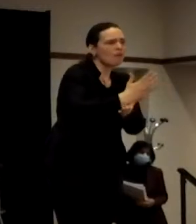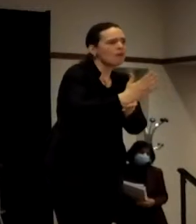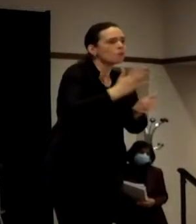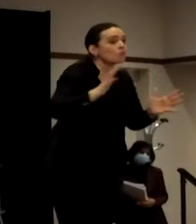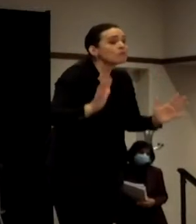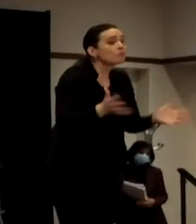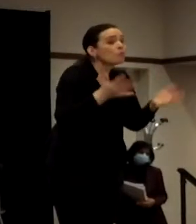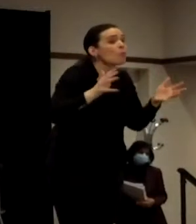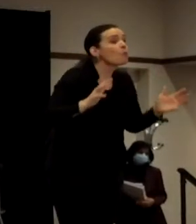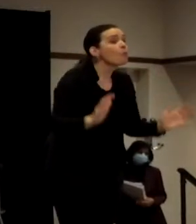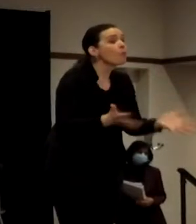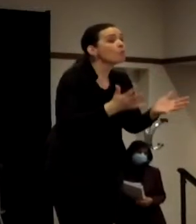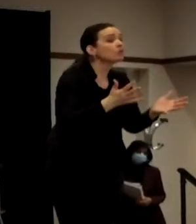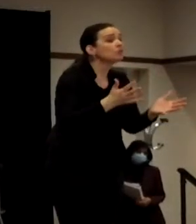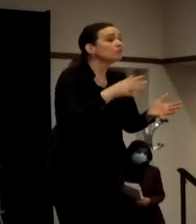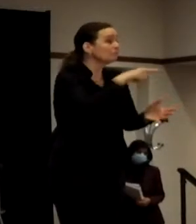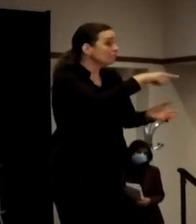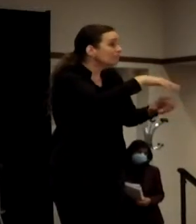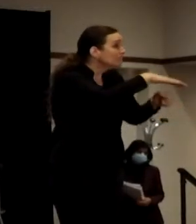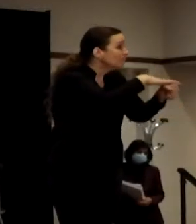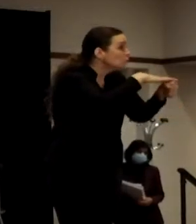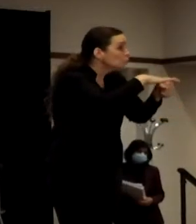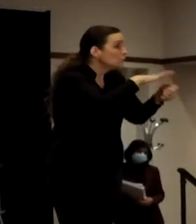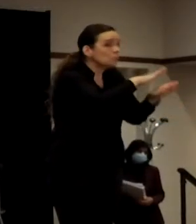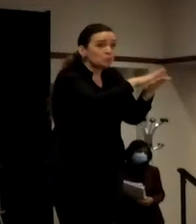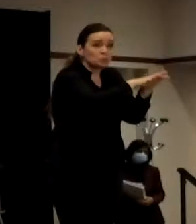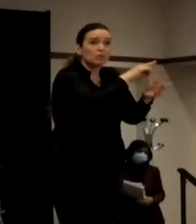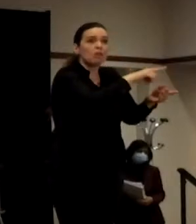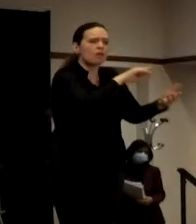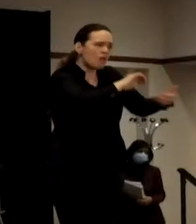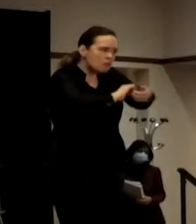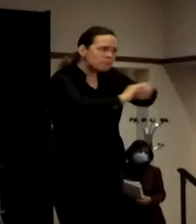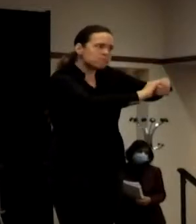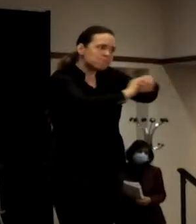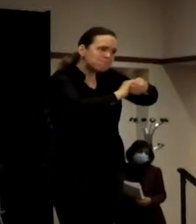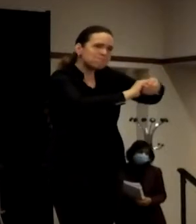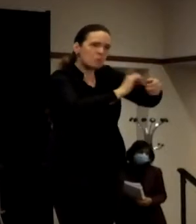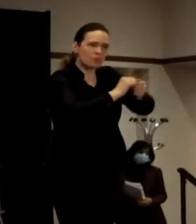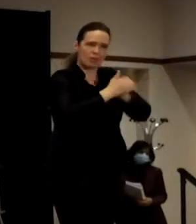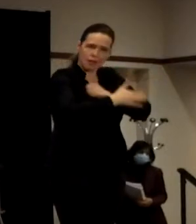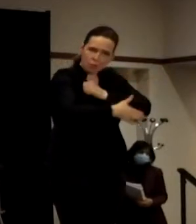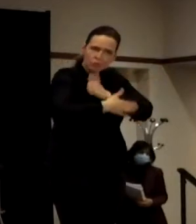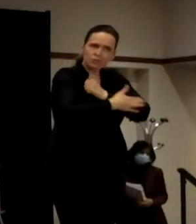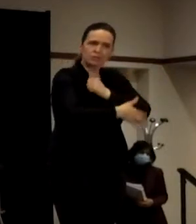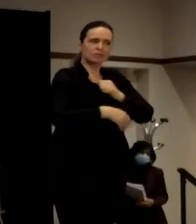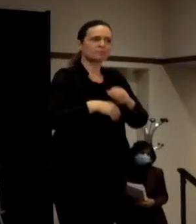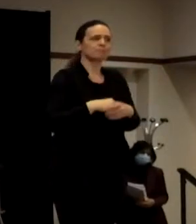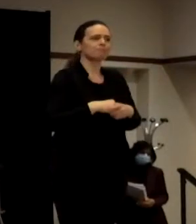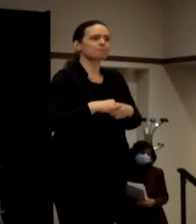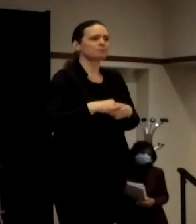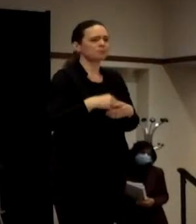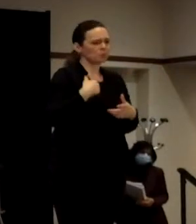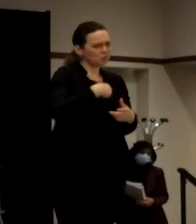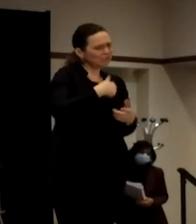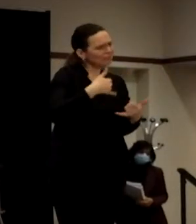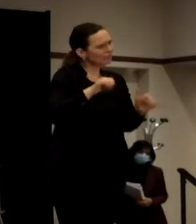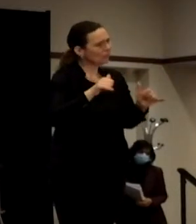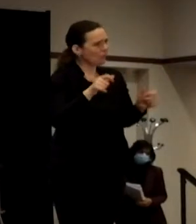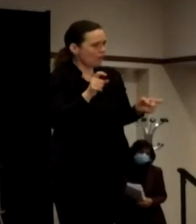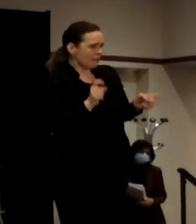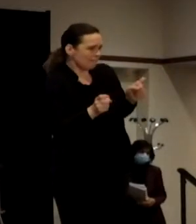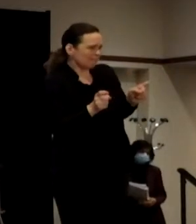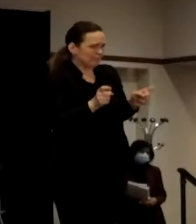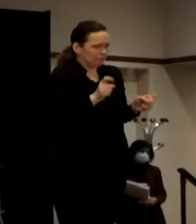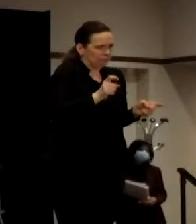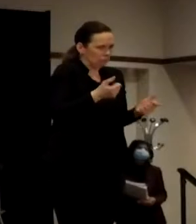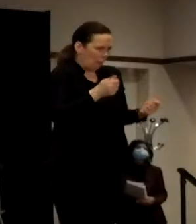the districts to work with us if things change to adapt, whether that's